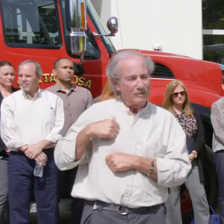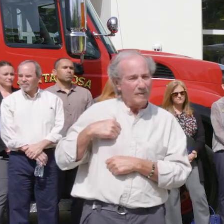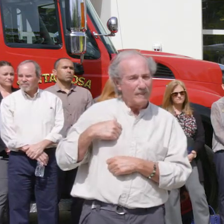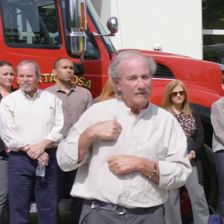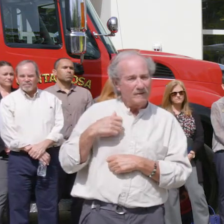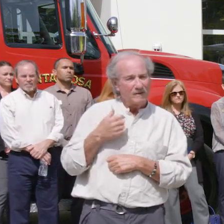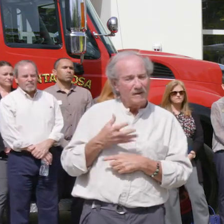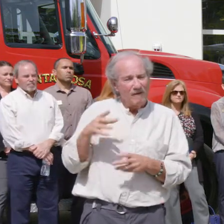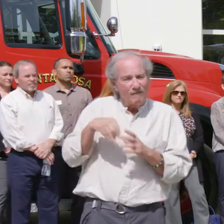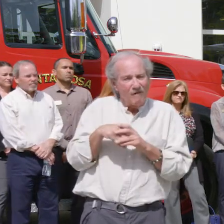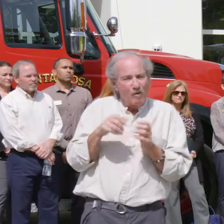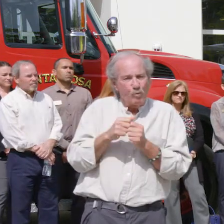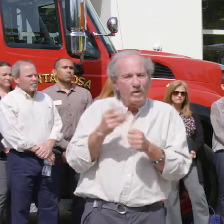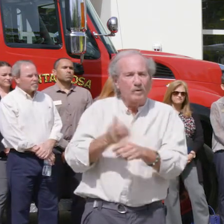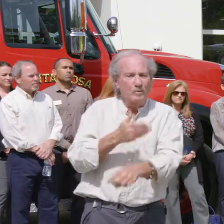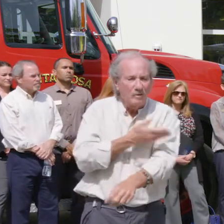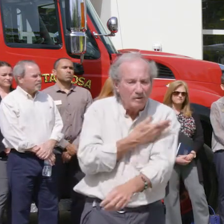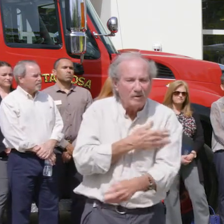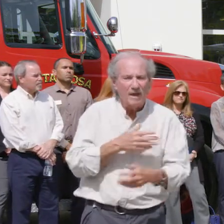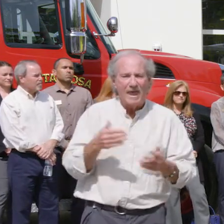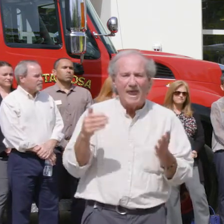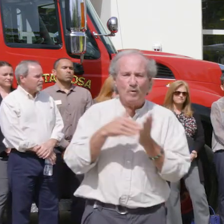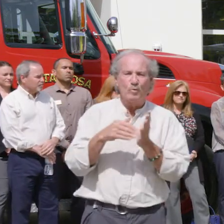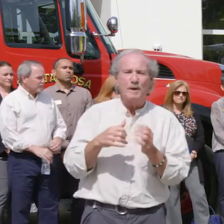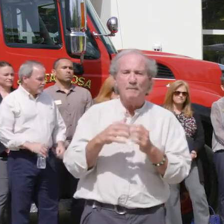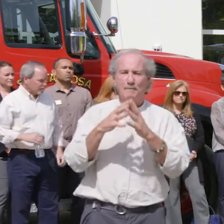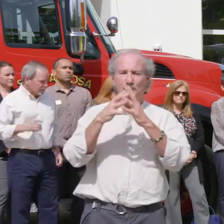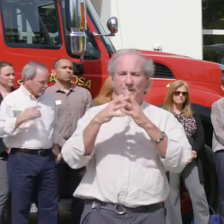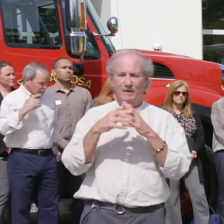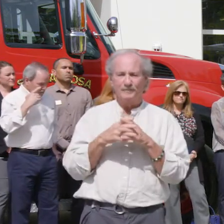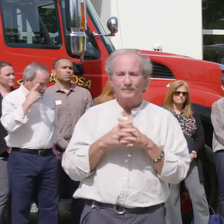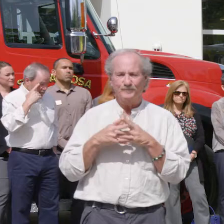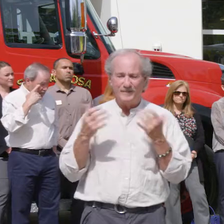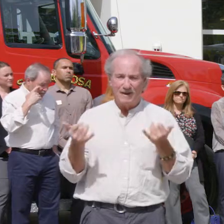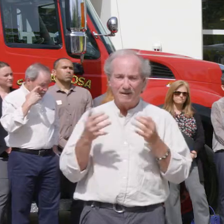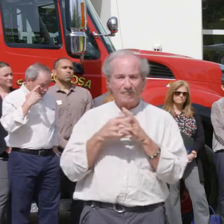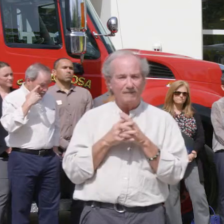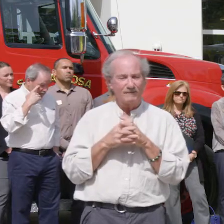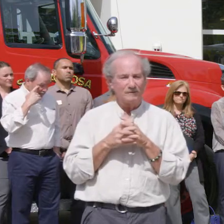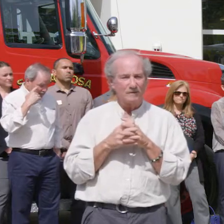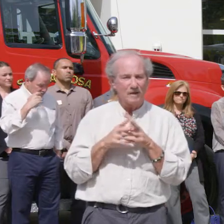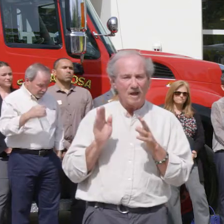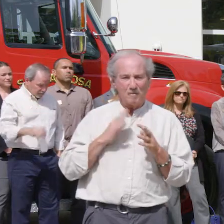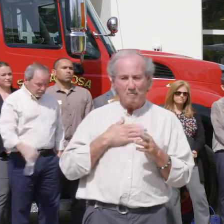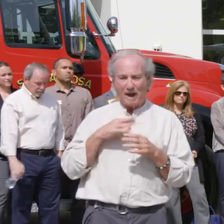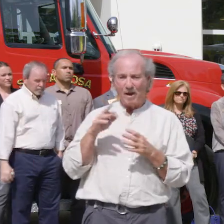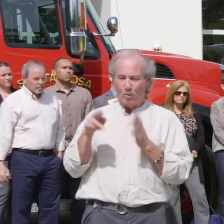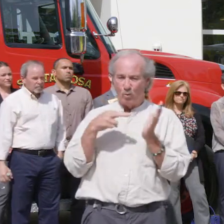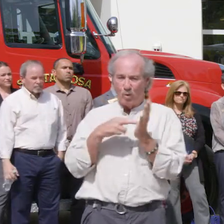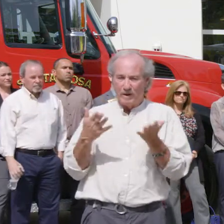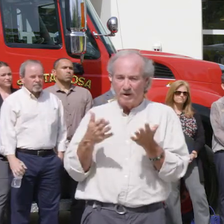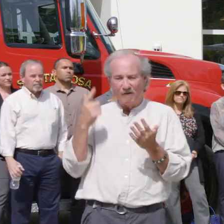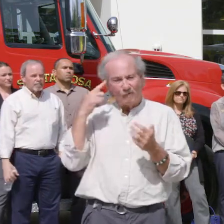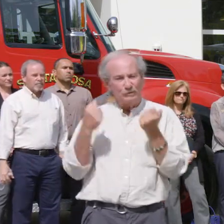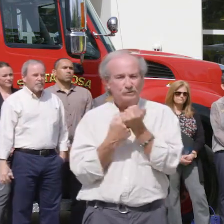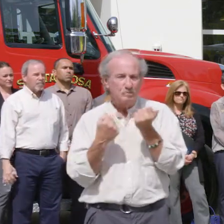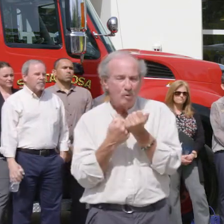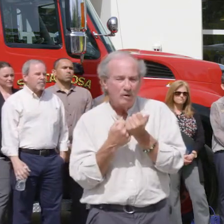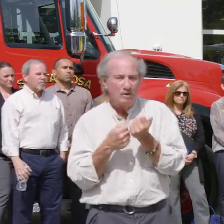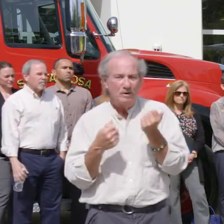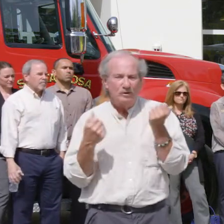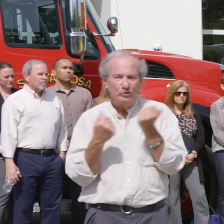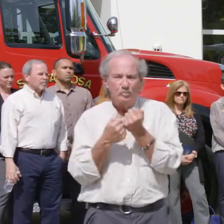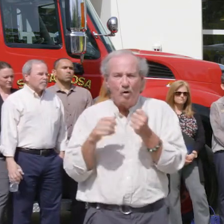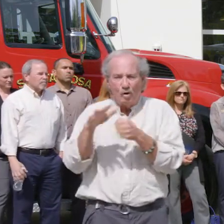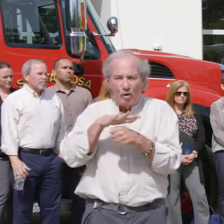part with the recovery effort and the reconstruction effort that's currently ongoing. Our role here has been one of supporting